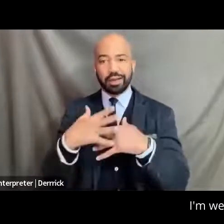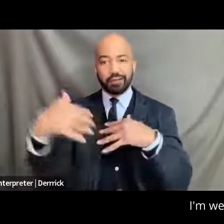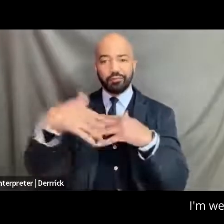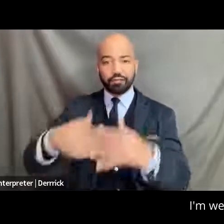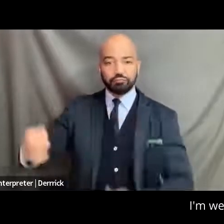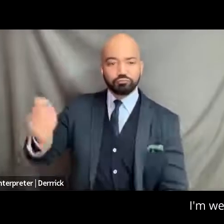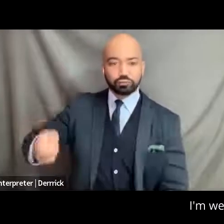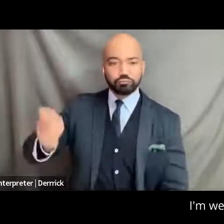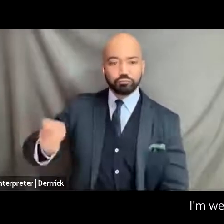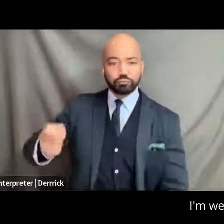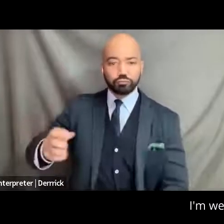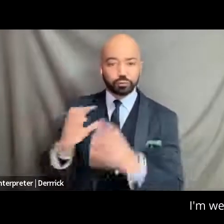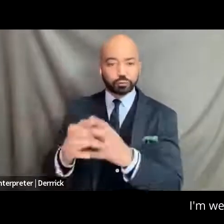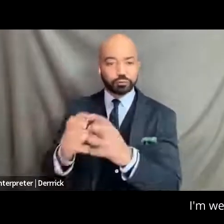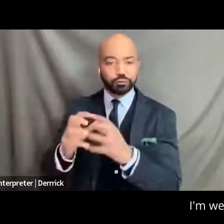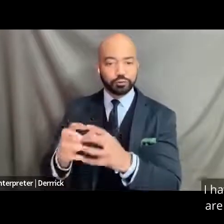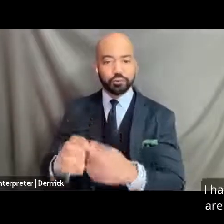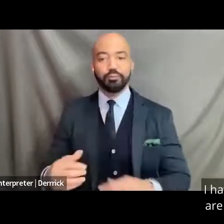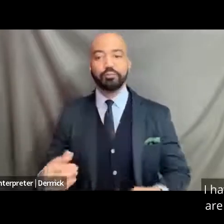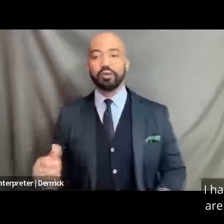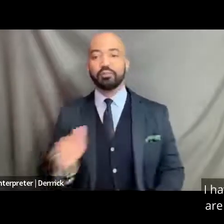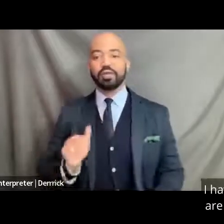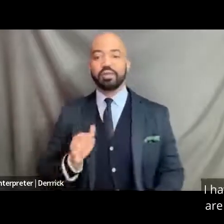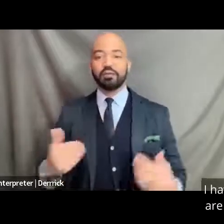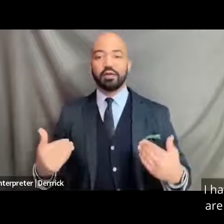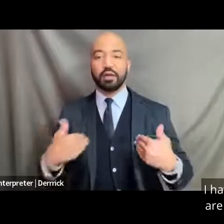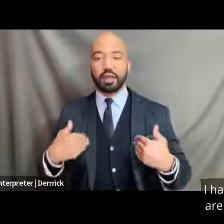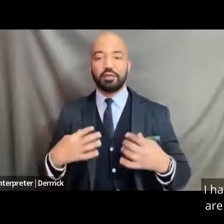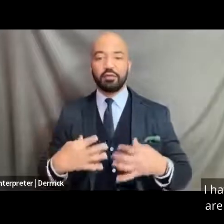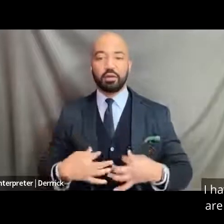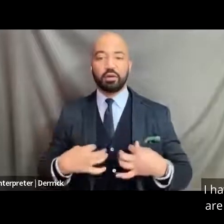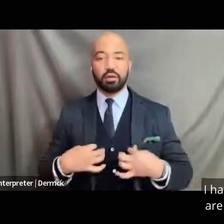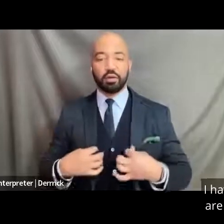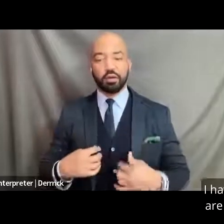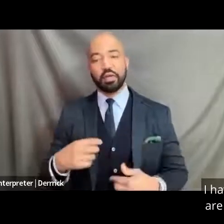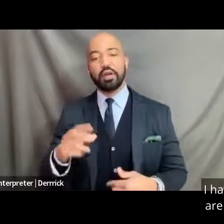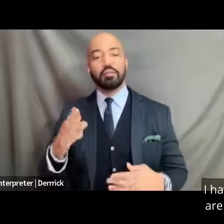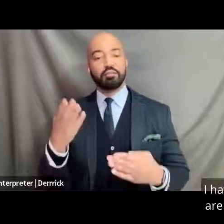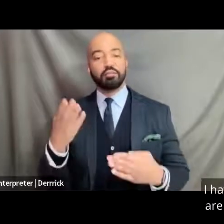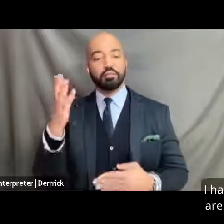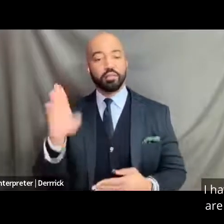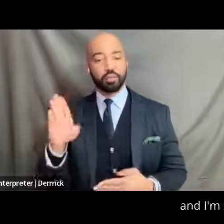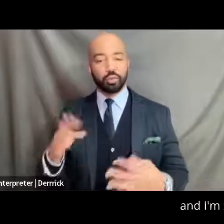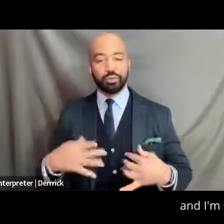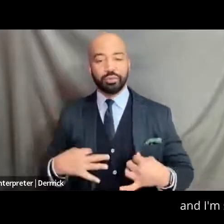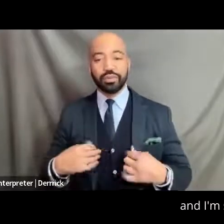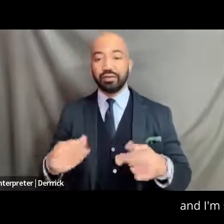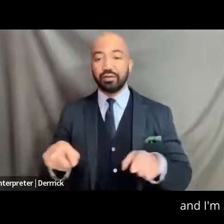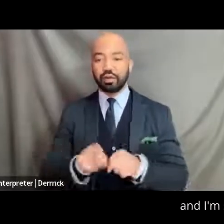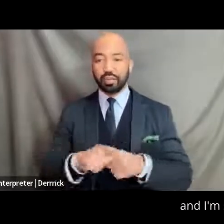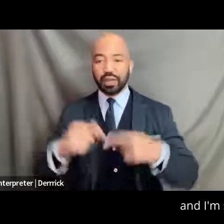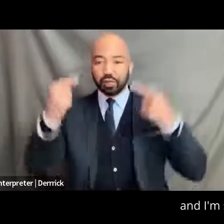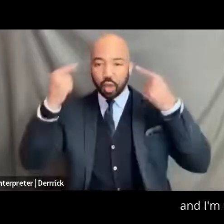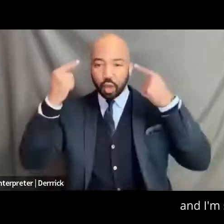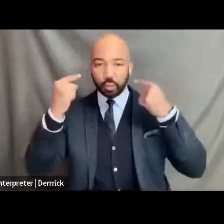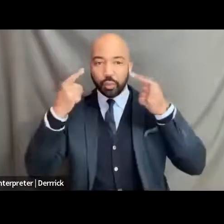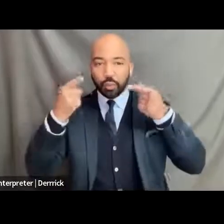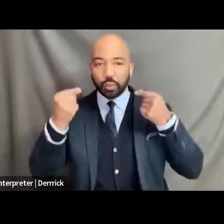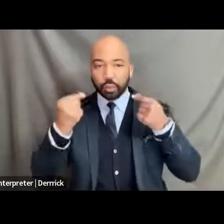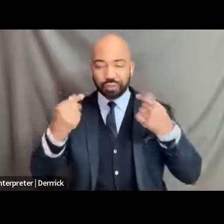wearing a light blue suit um i have ear weights that are um black and angular and i'm sitting in a brown